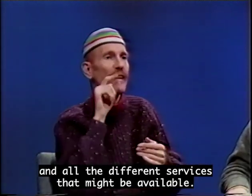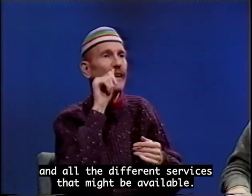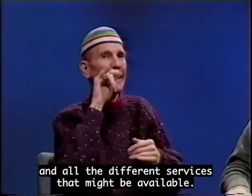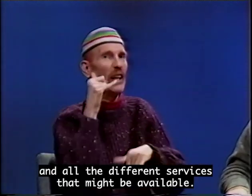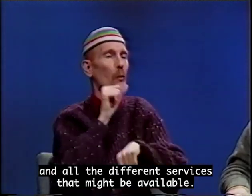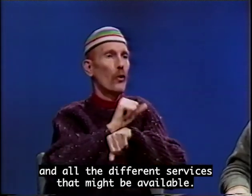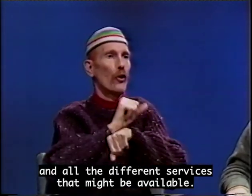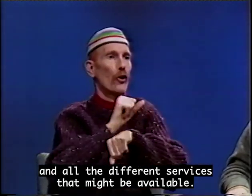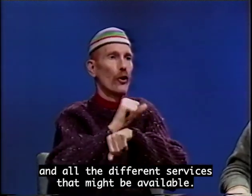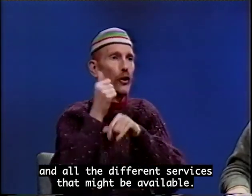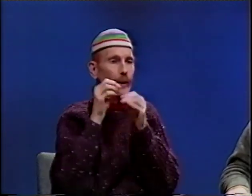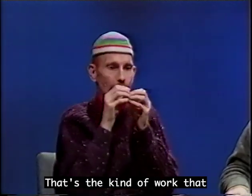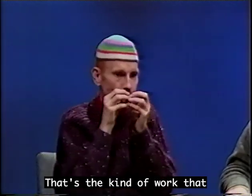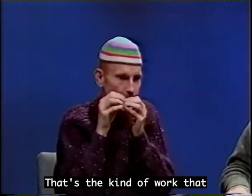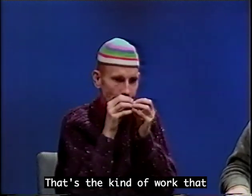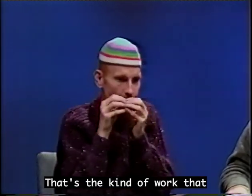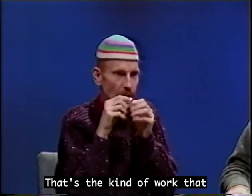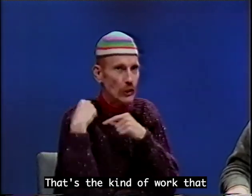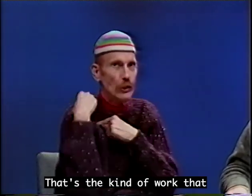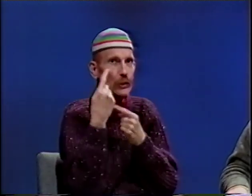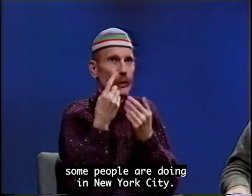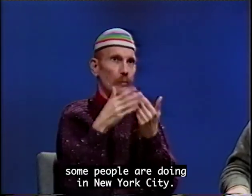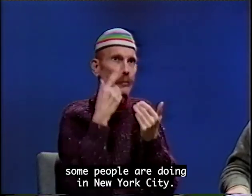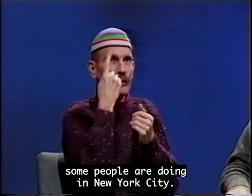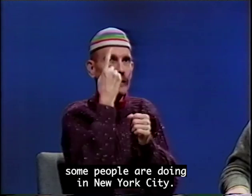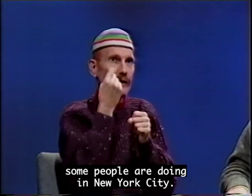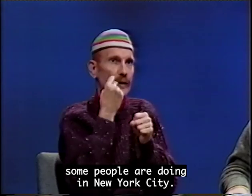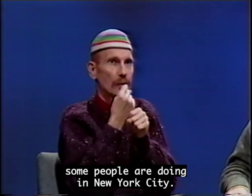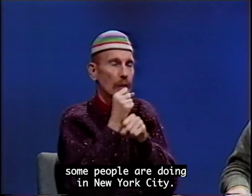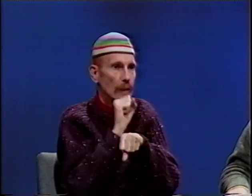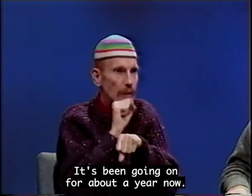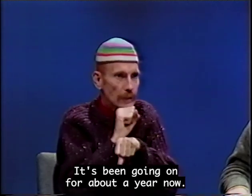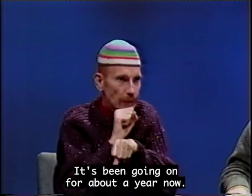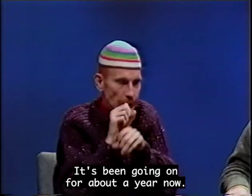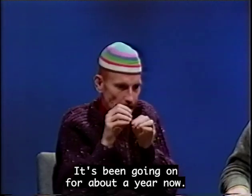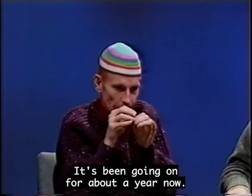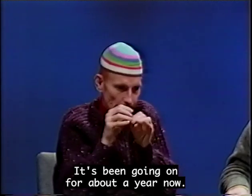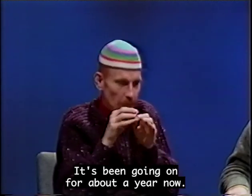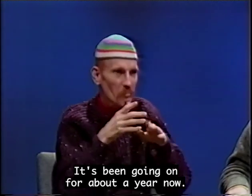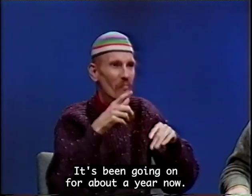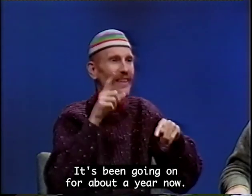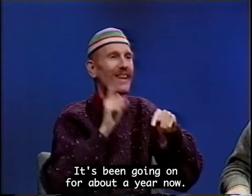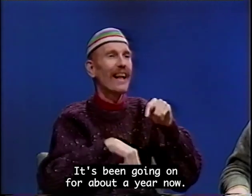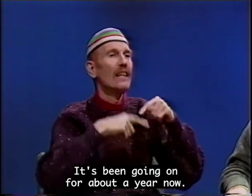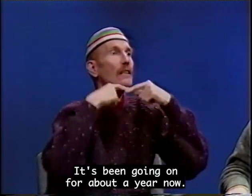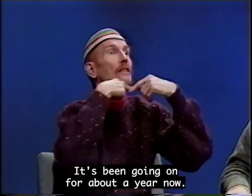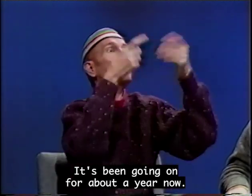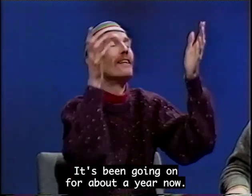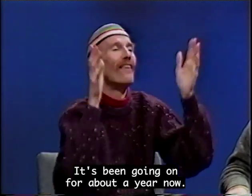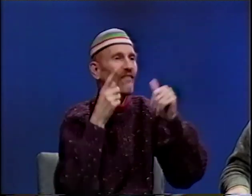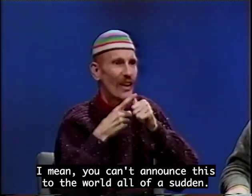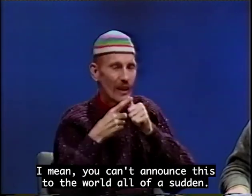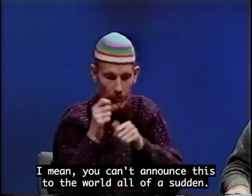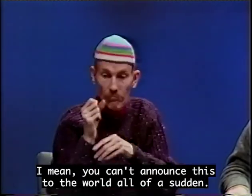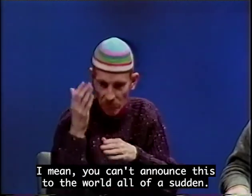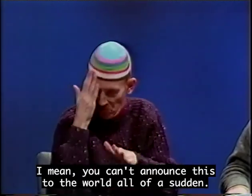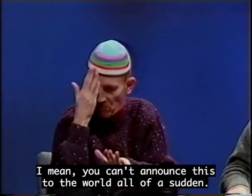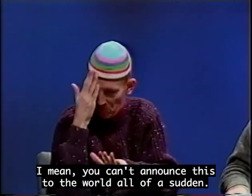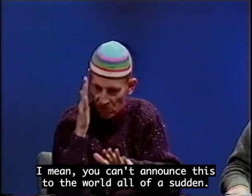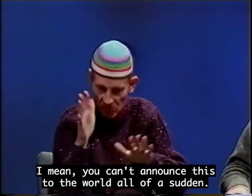services that might be available. That's the kind of work that some people are doing in New York City. It's been going on for about a year now. I mean, you can't